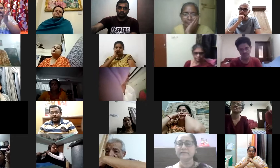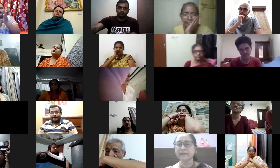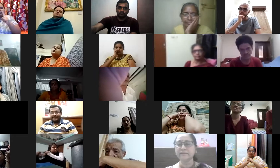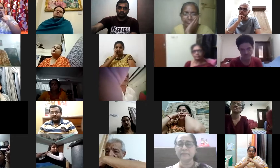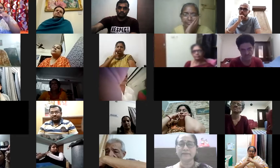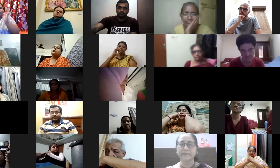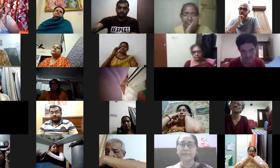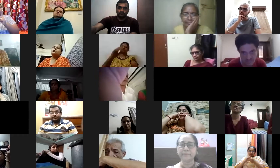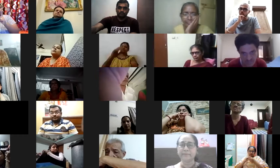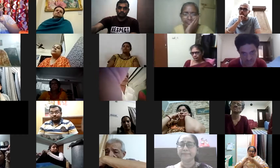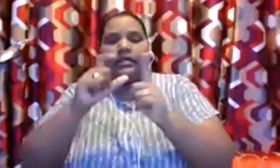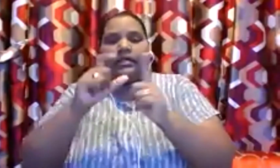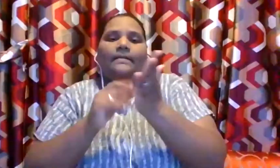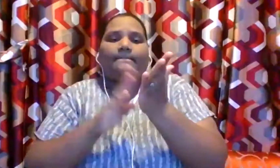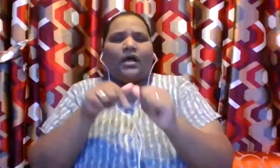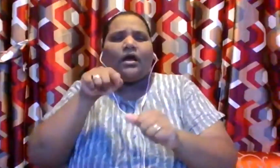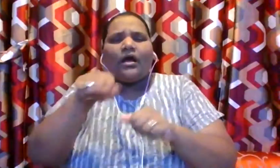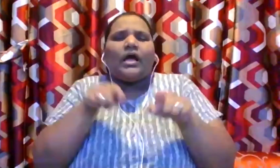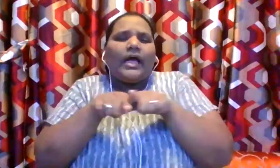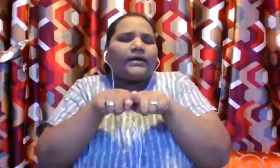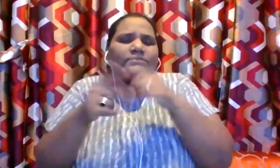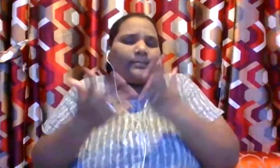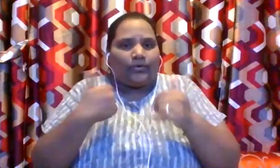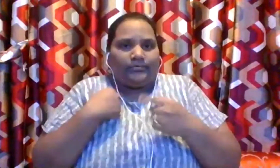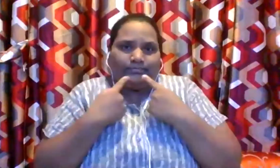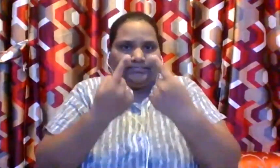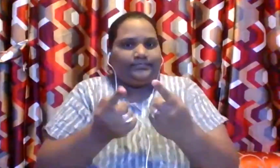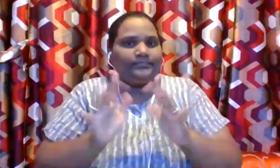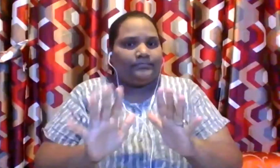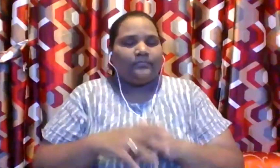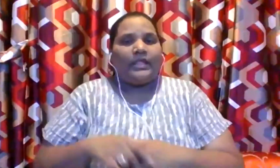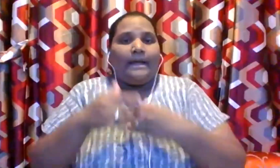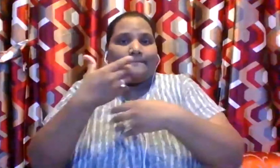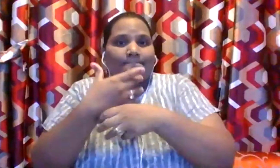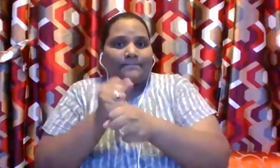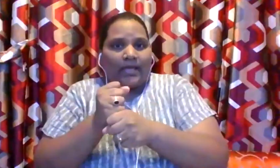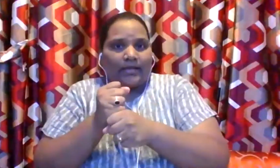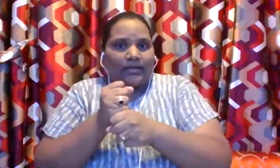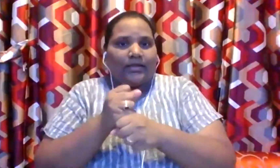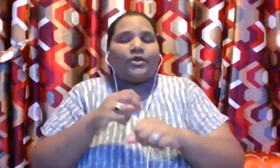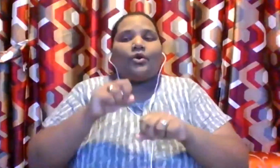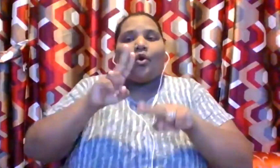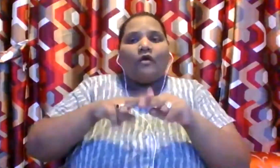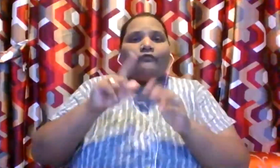simple example. Like, for making and governing the laws, we have a president in our country,